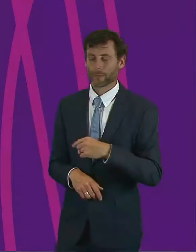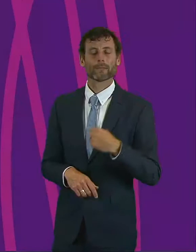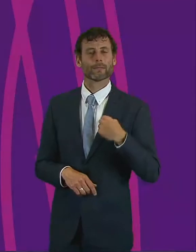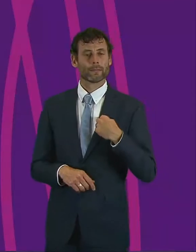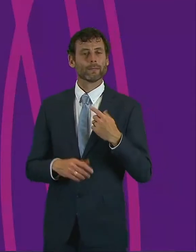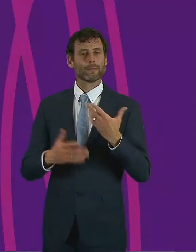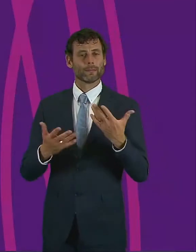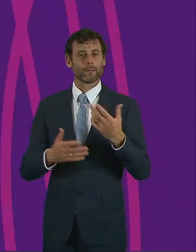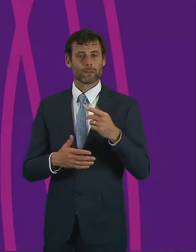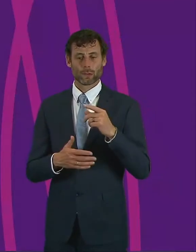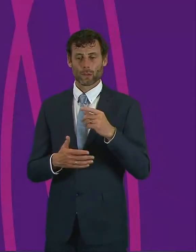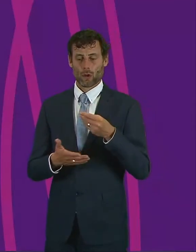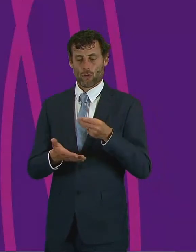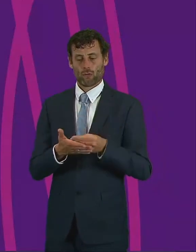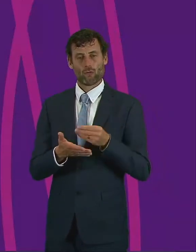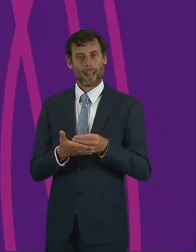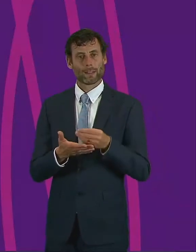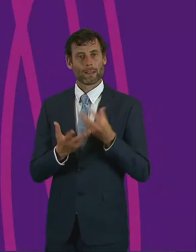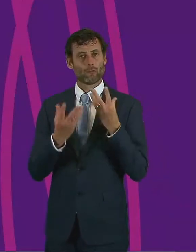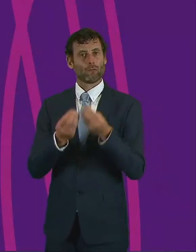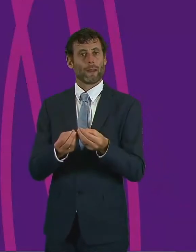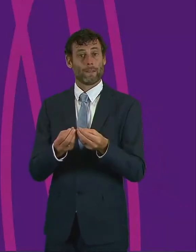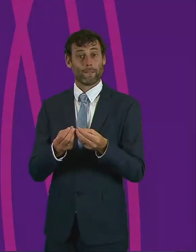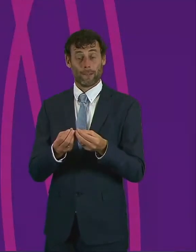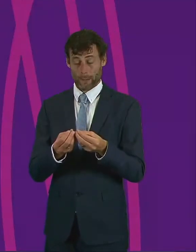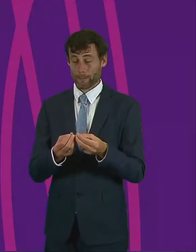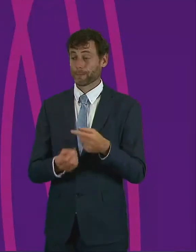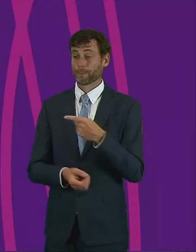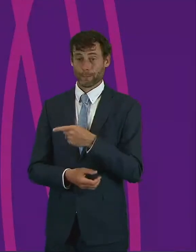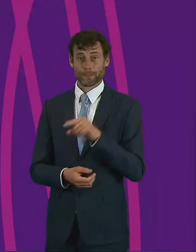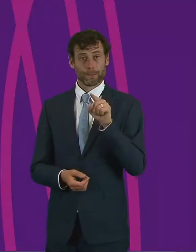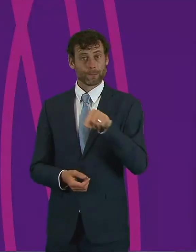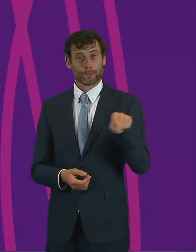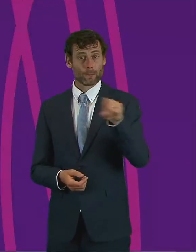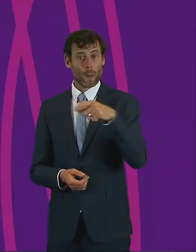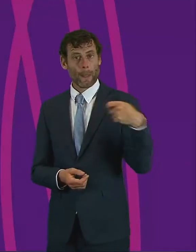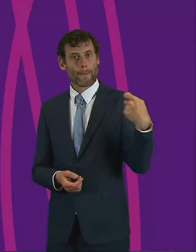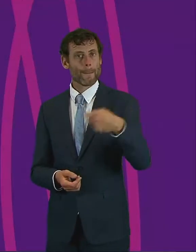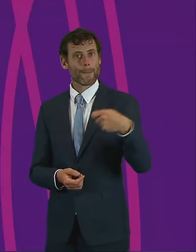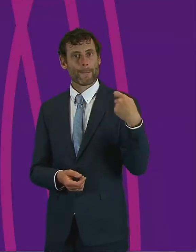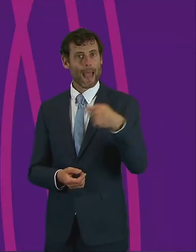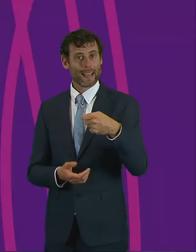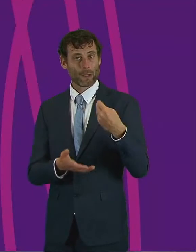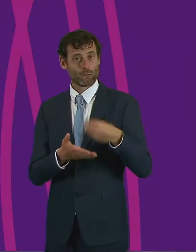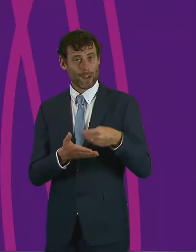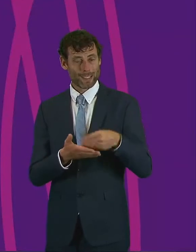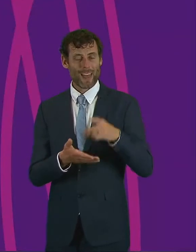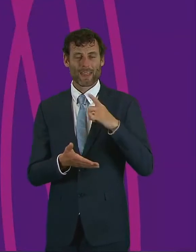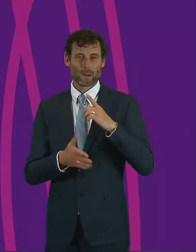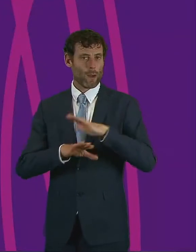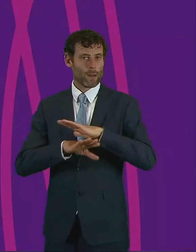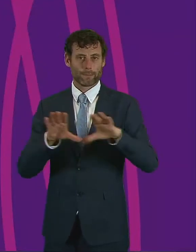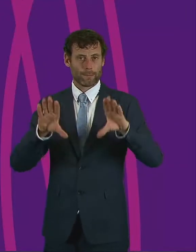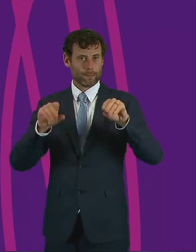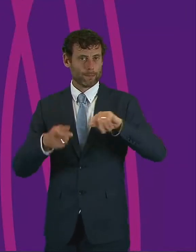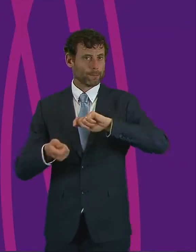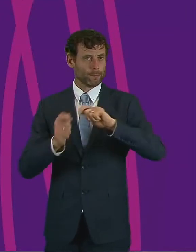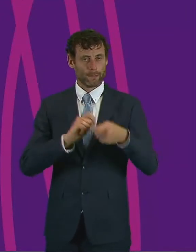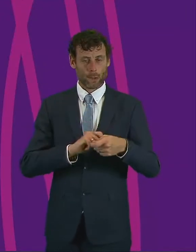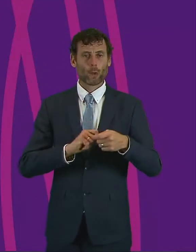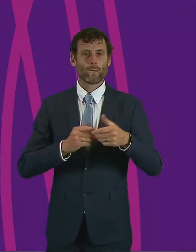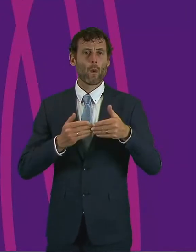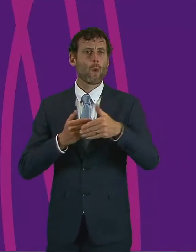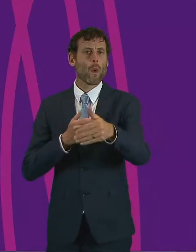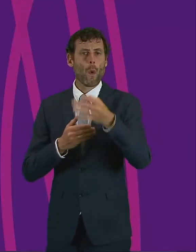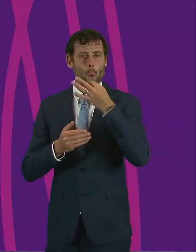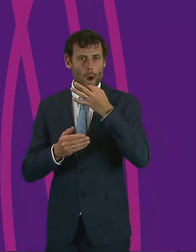on rates relief. Of course, the challenges around paying rates is the very reason that we introduce such wide-ranging rates relief. But we've said